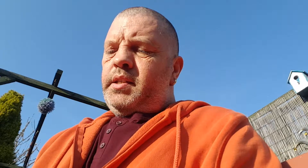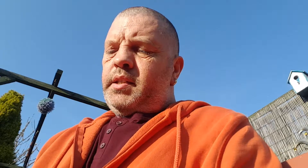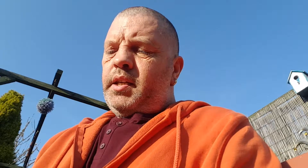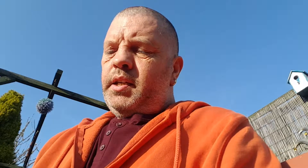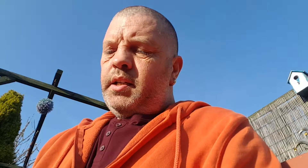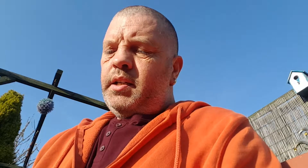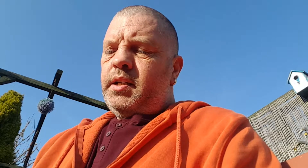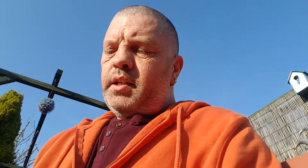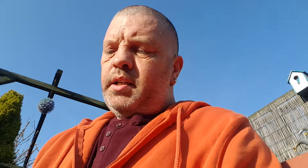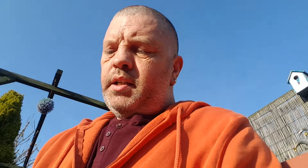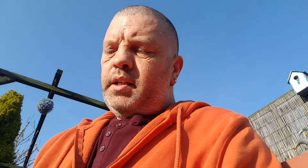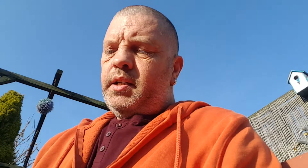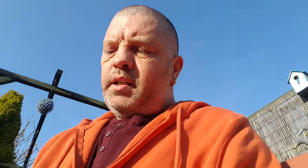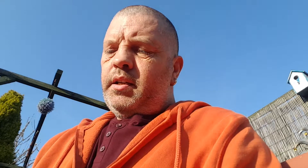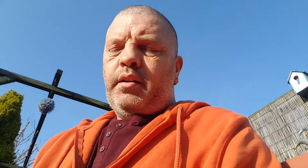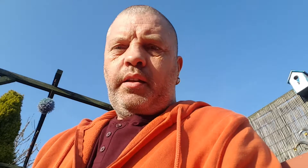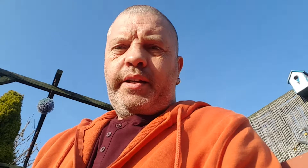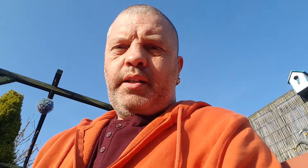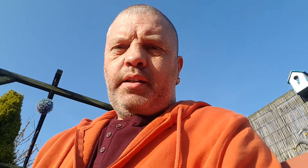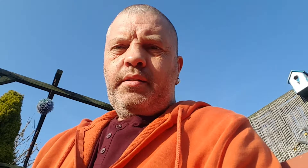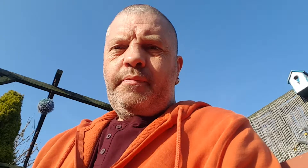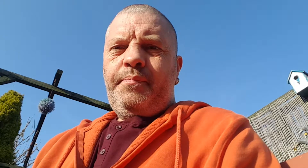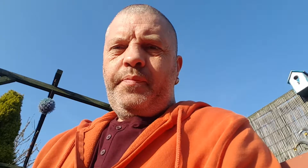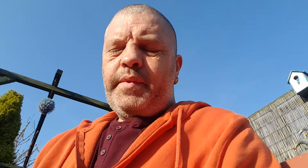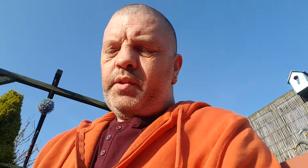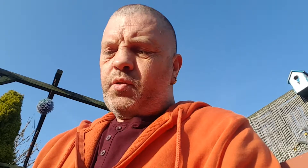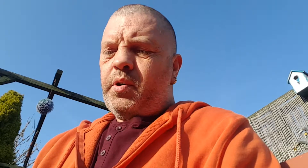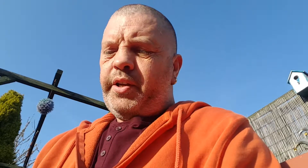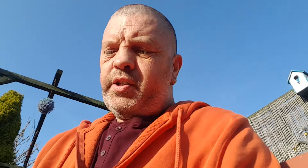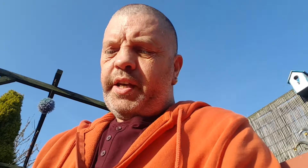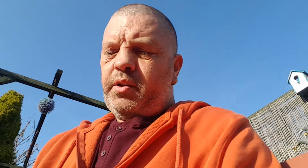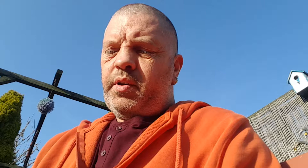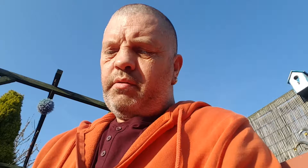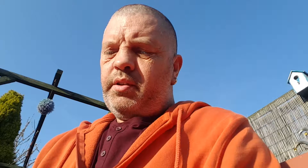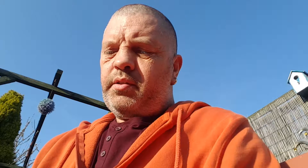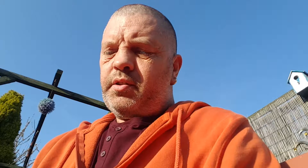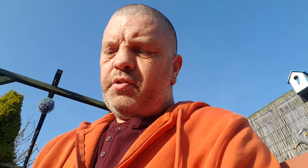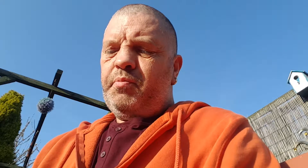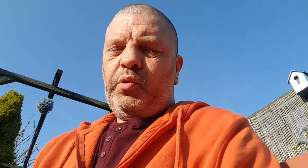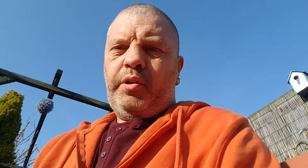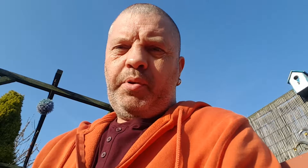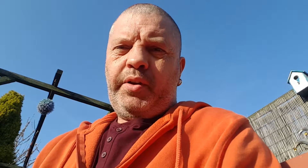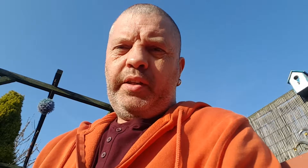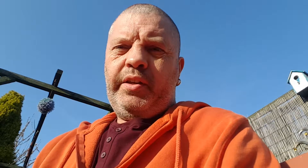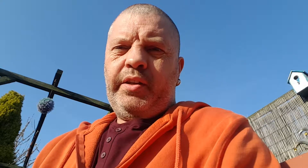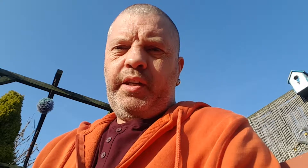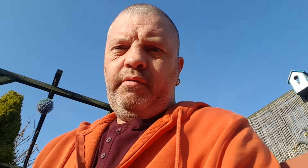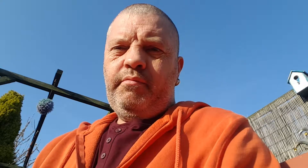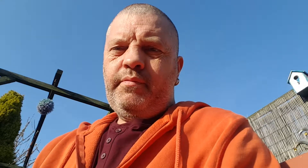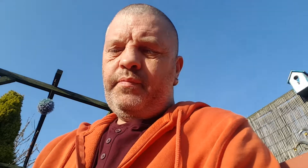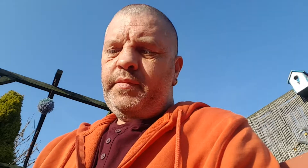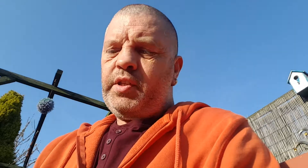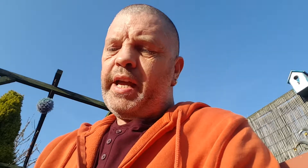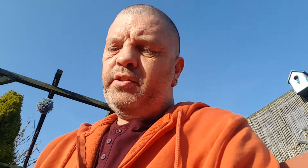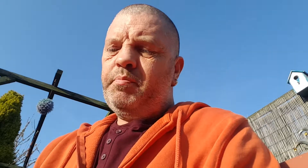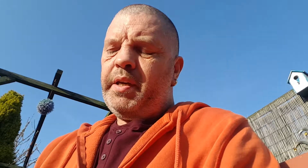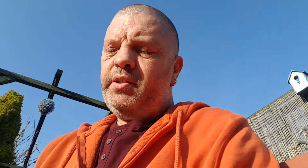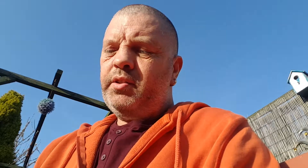is a lot lighter. The Squire Jaguar is a smaller body than the Jazz bass or